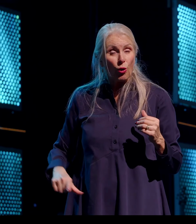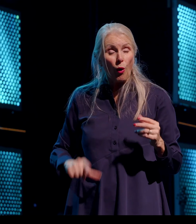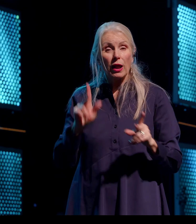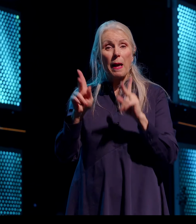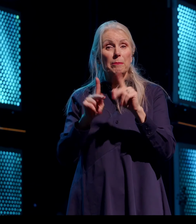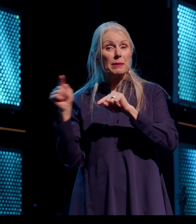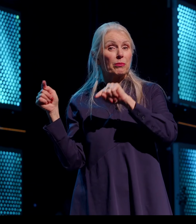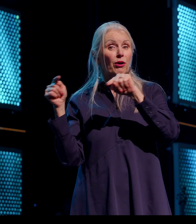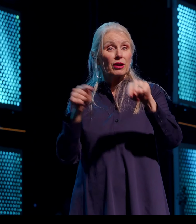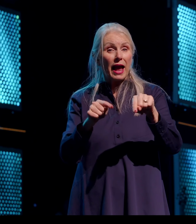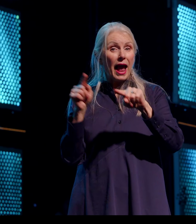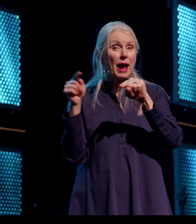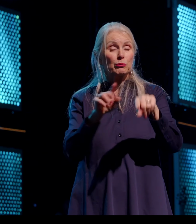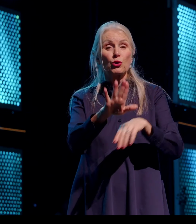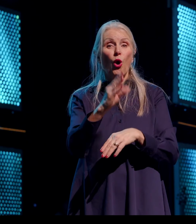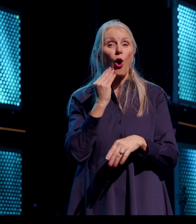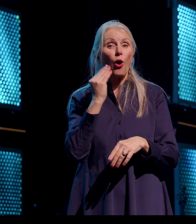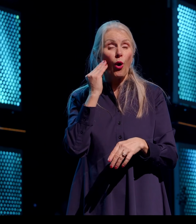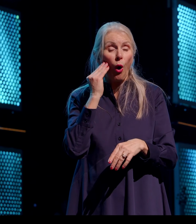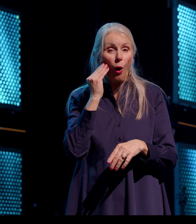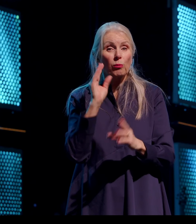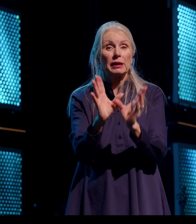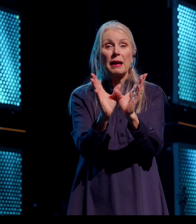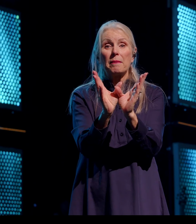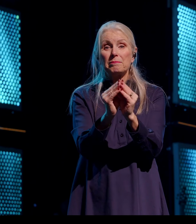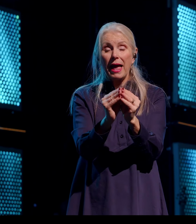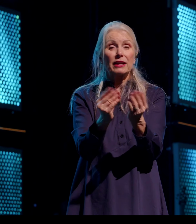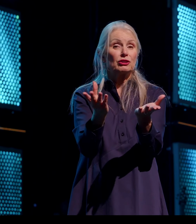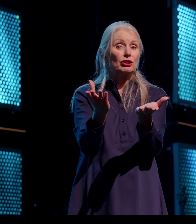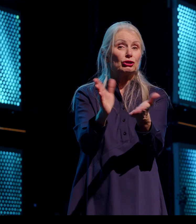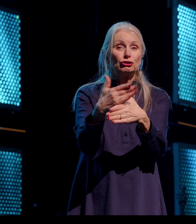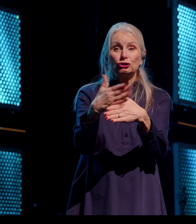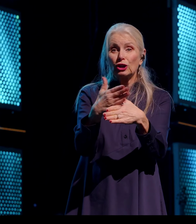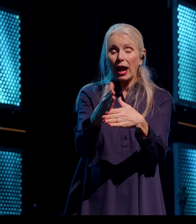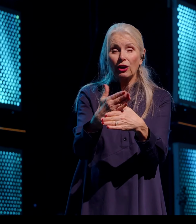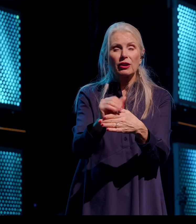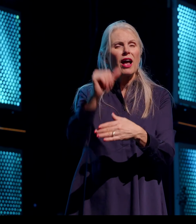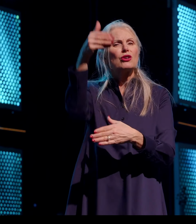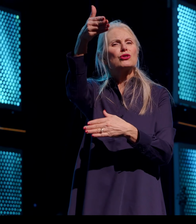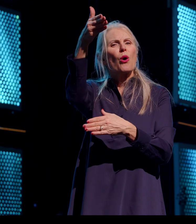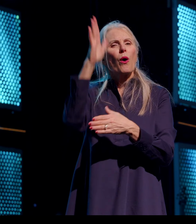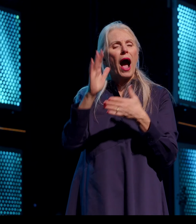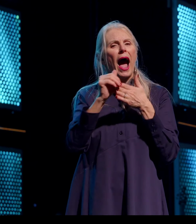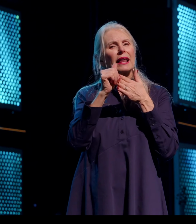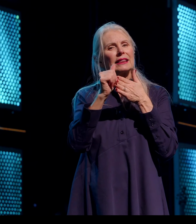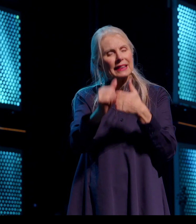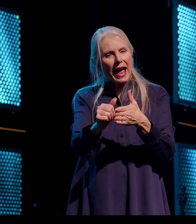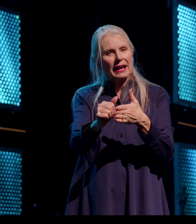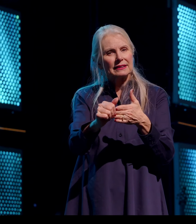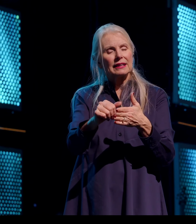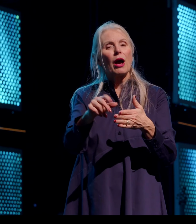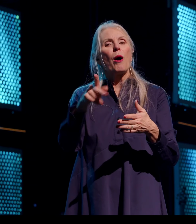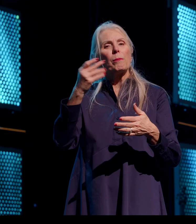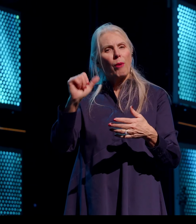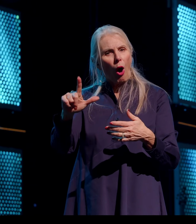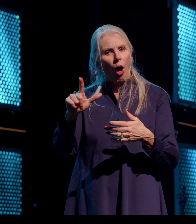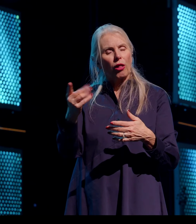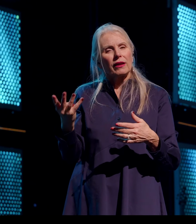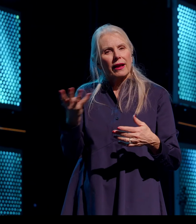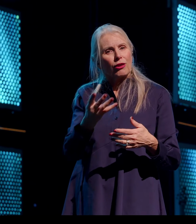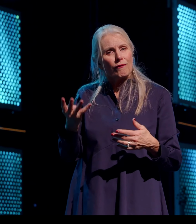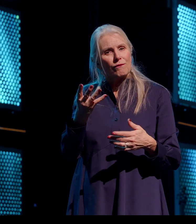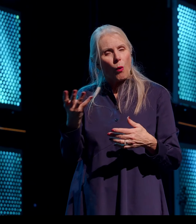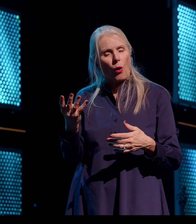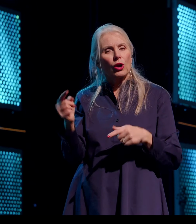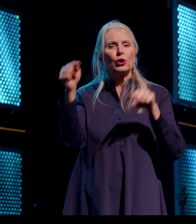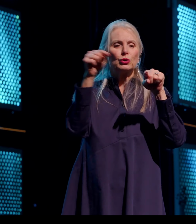brought Paul and his team to the exact place where these ladies needed to be for this church to begin. That's how God moves.